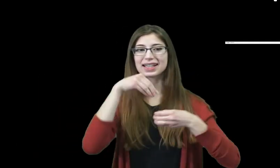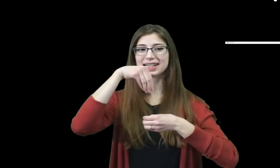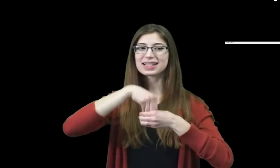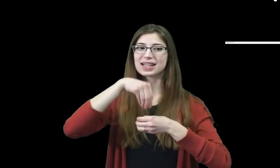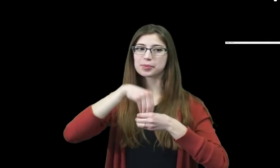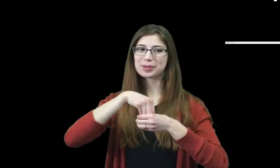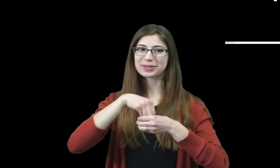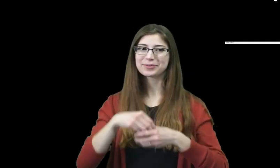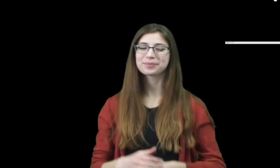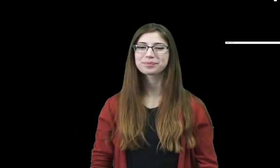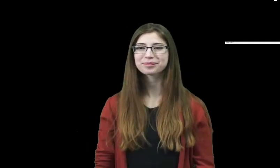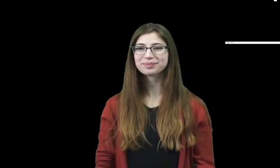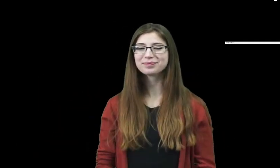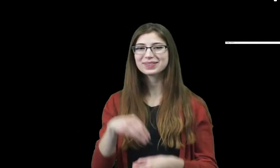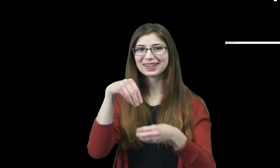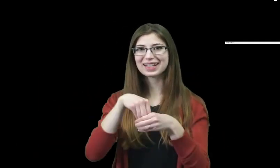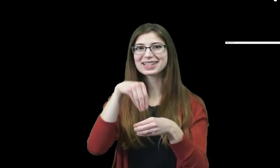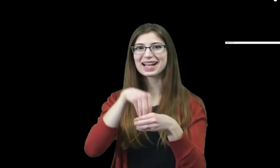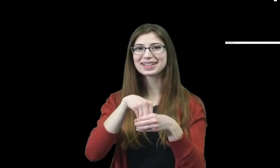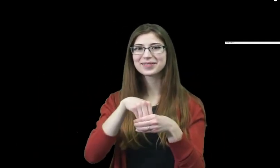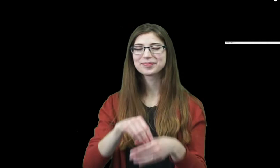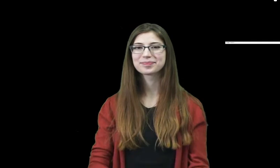is a double motion. Inside.